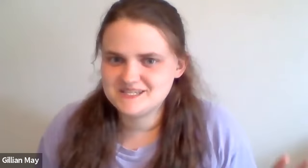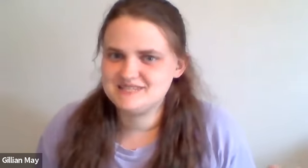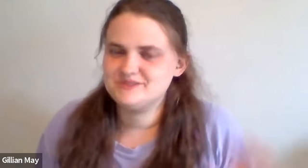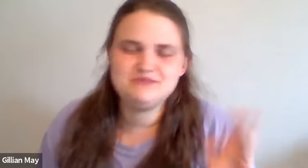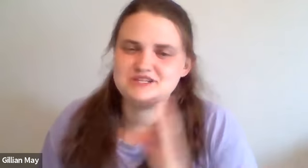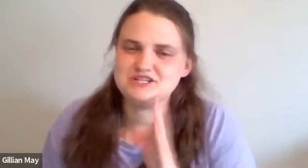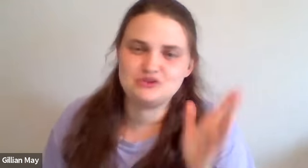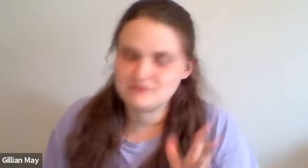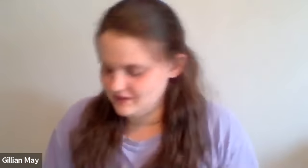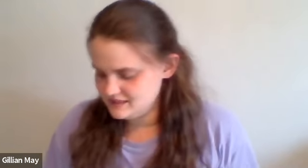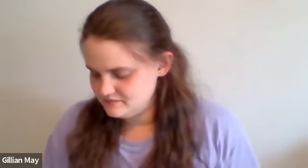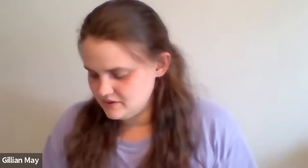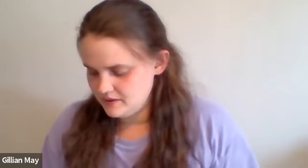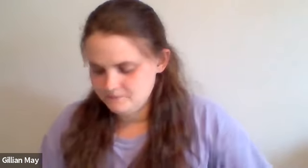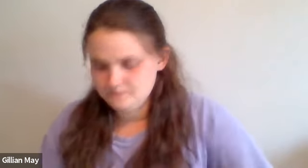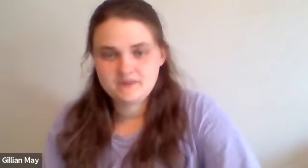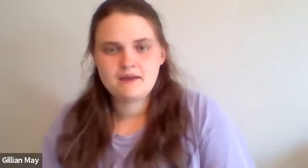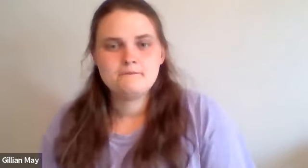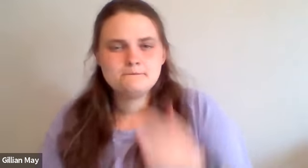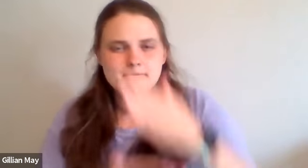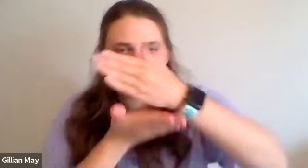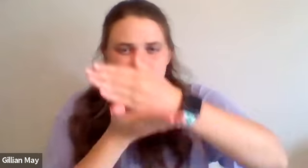it, but sometimes I just don't realize.